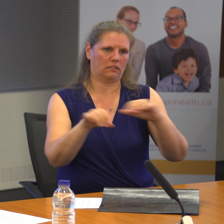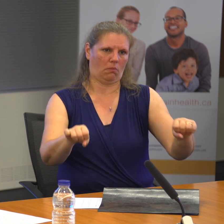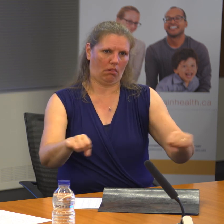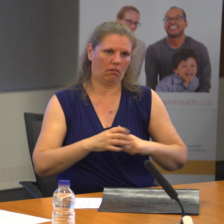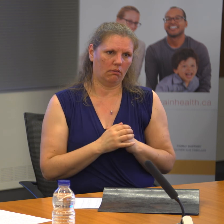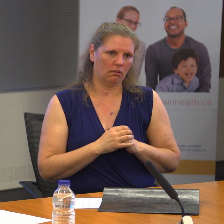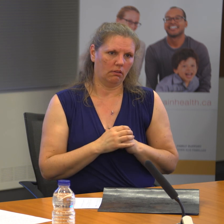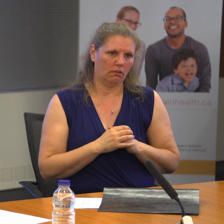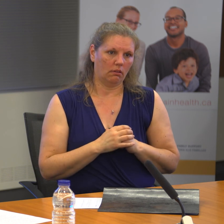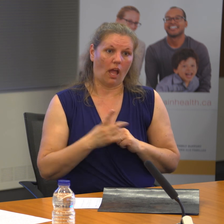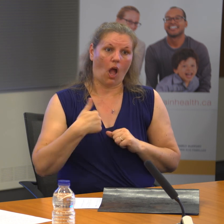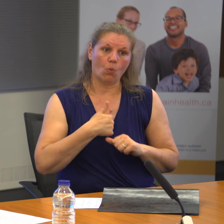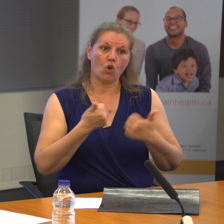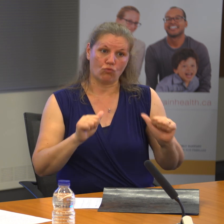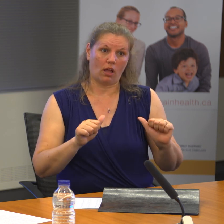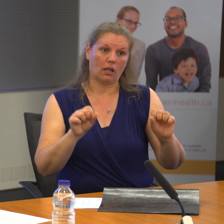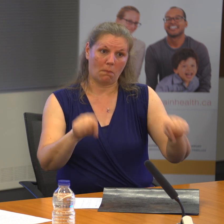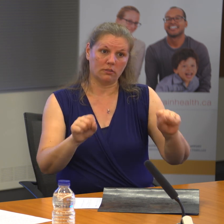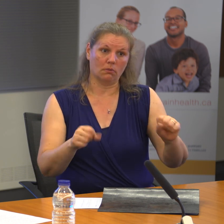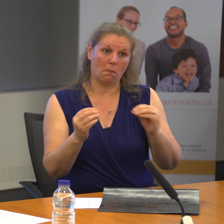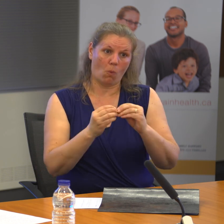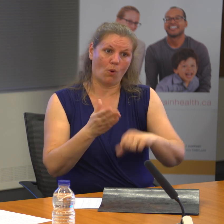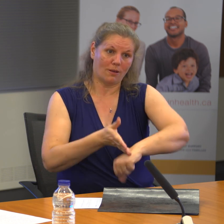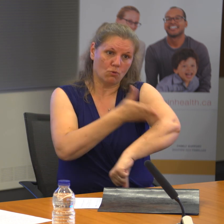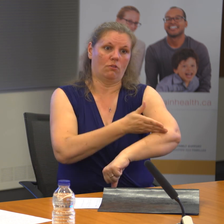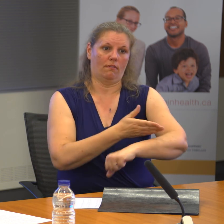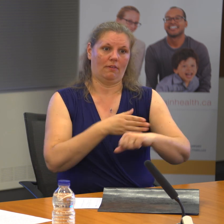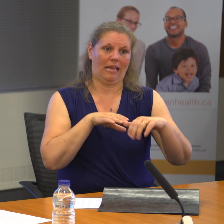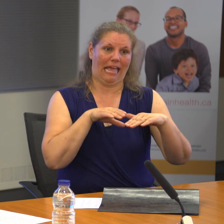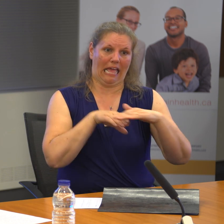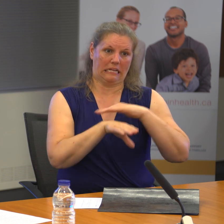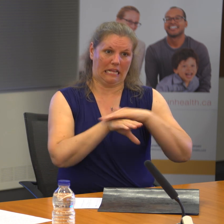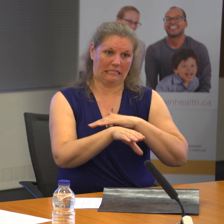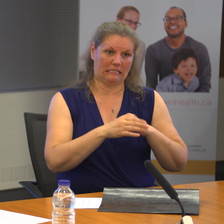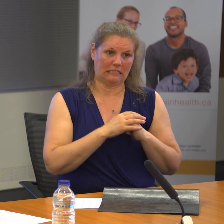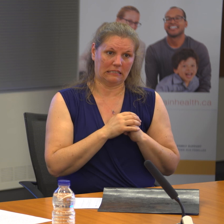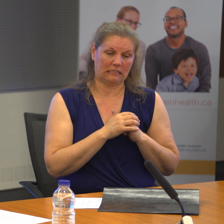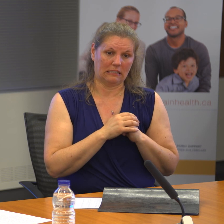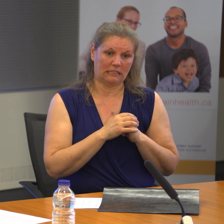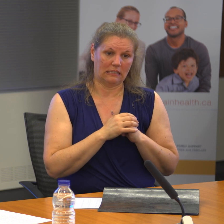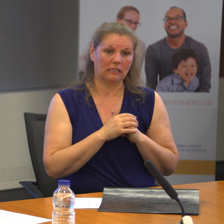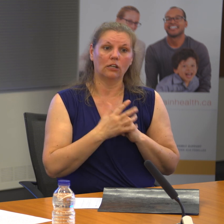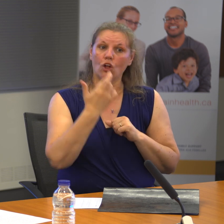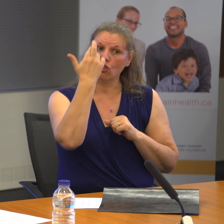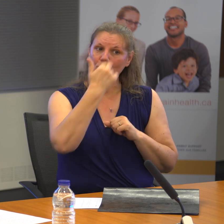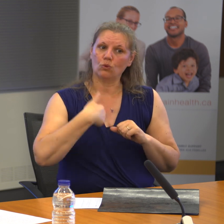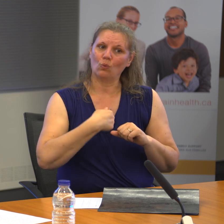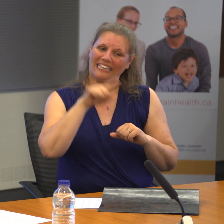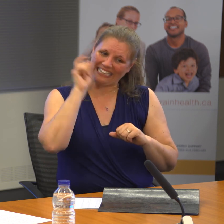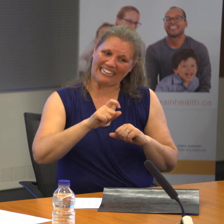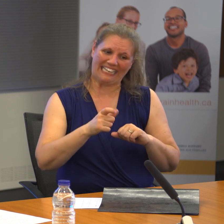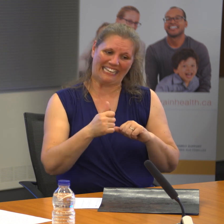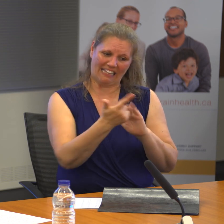And we're doing everything we can to make it accessible. But I think the reason we need this legislation